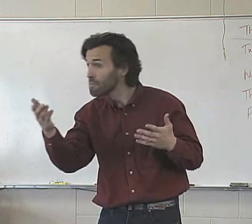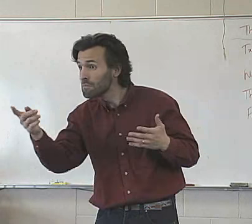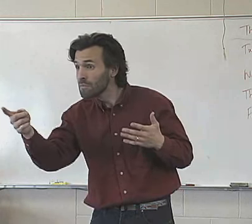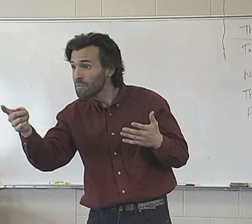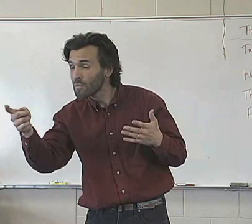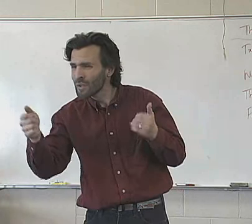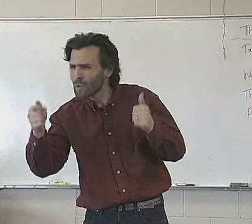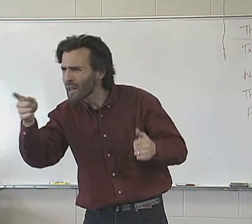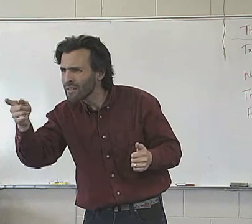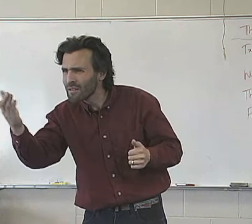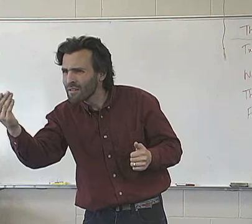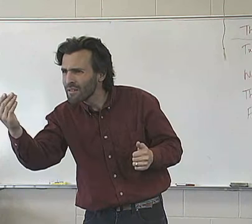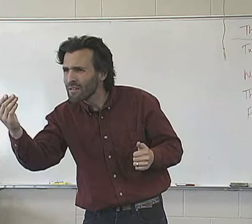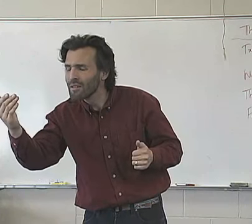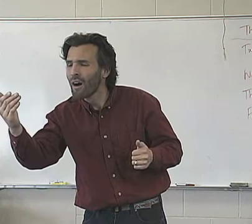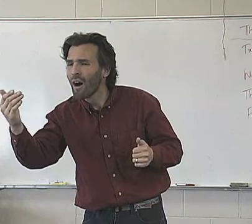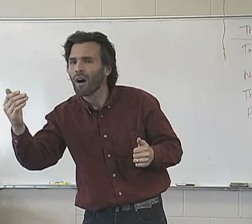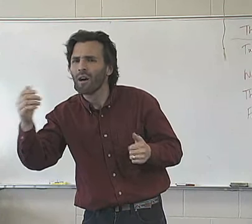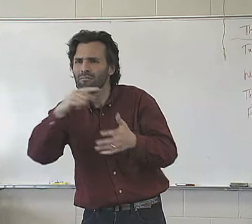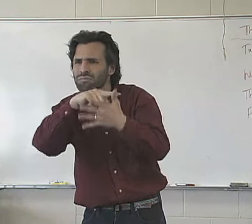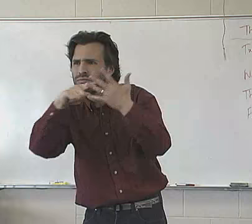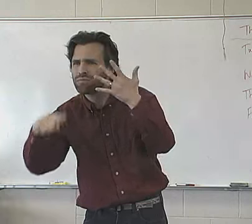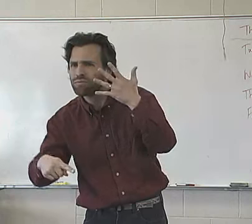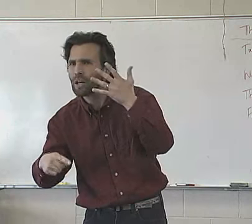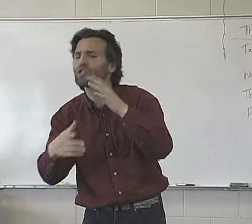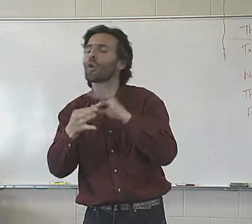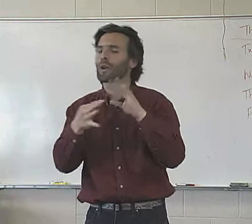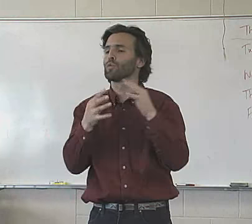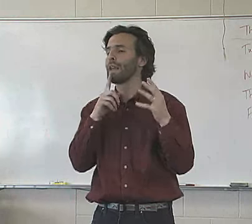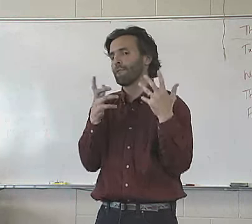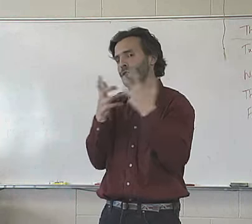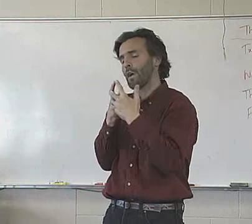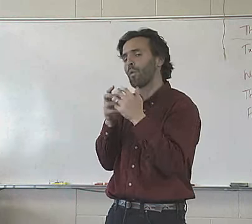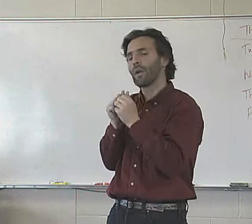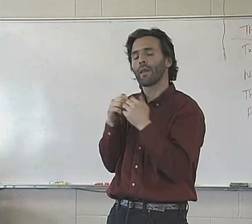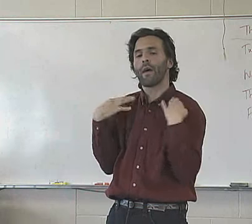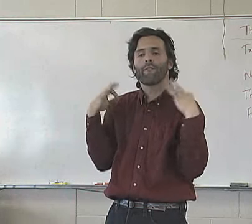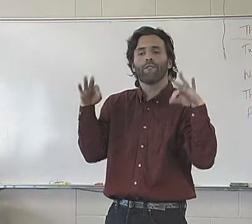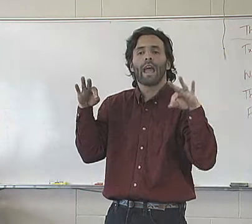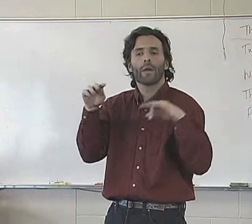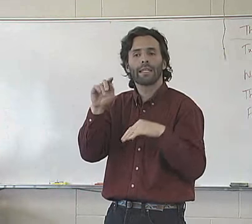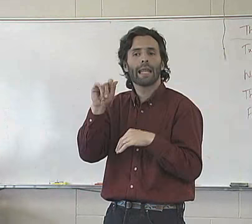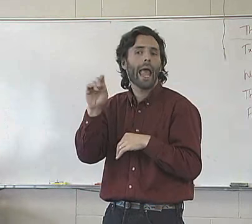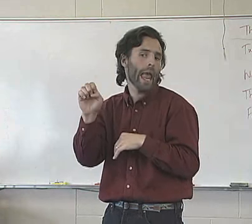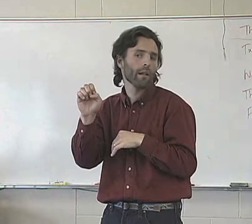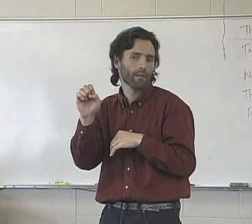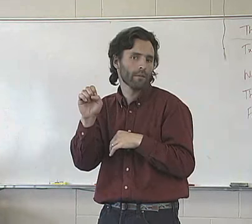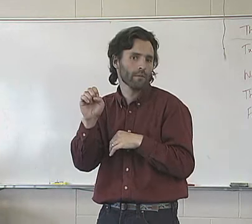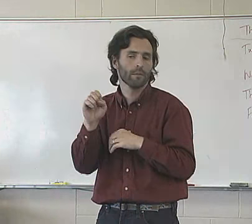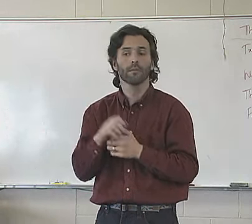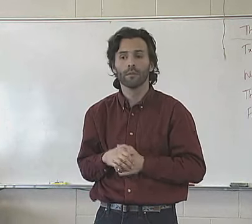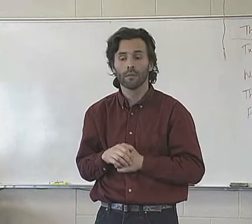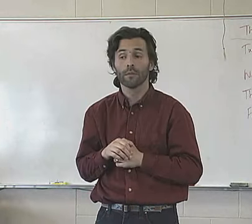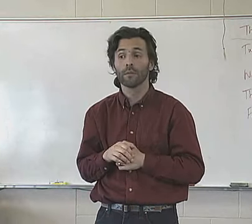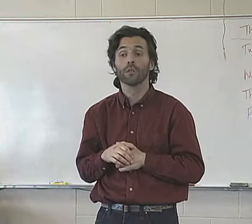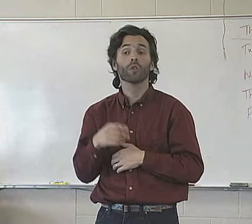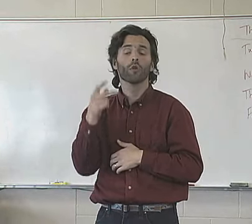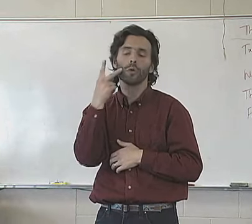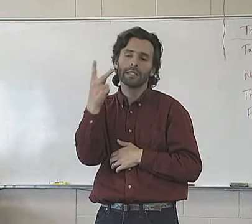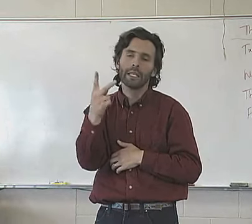Which ones? All of those stories fall into that theme of the fairy tales. And here is where you see all of these